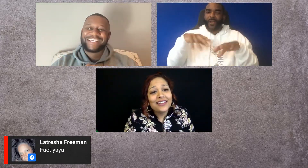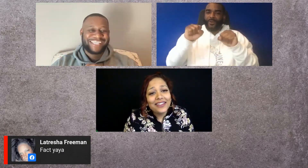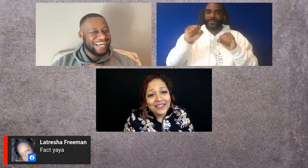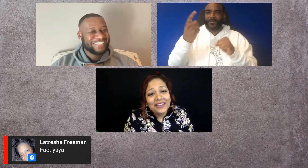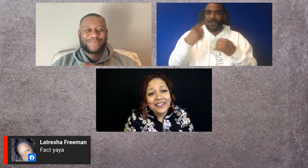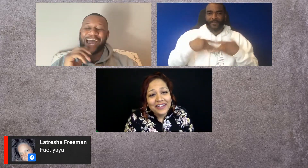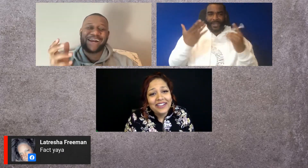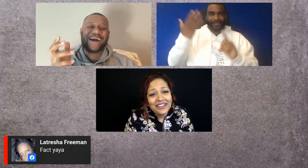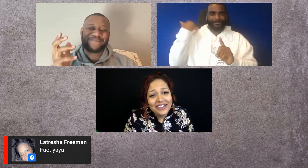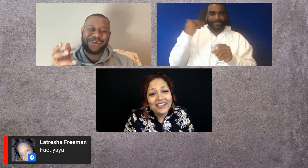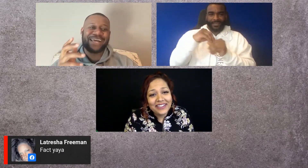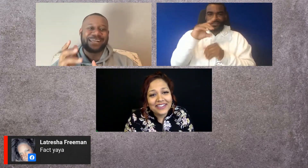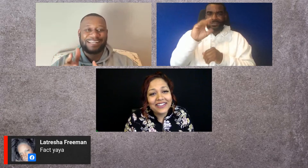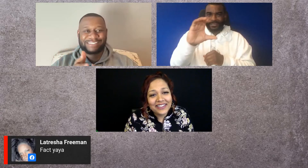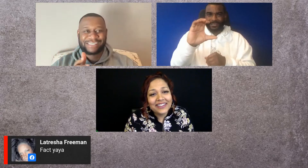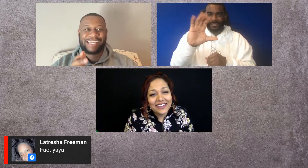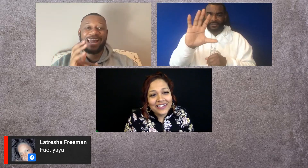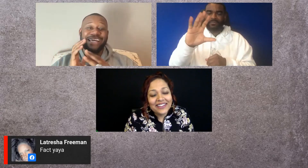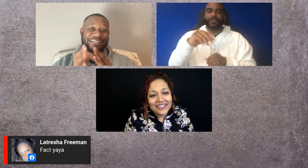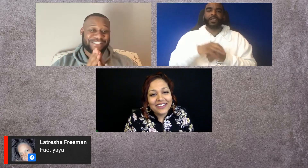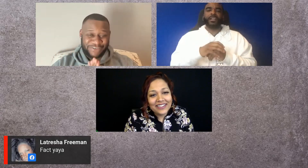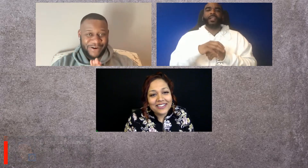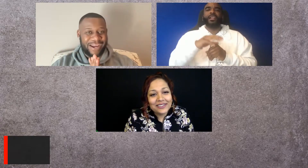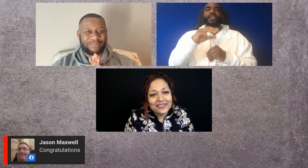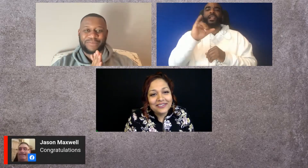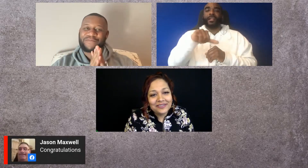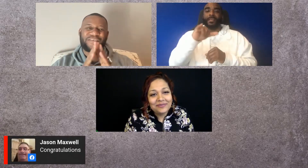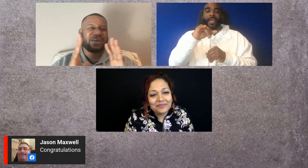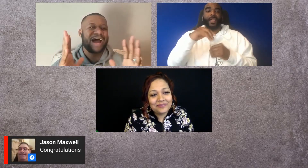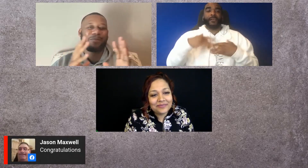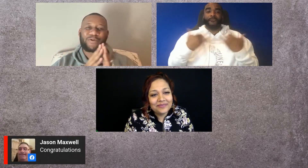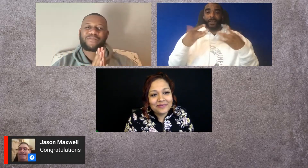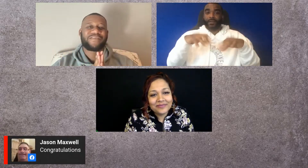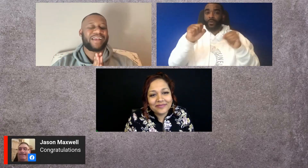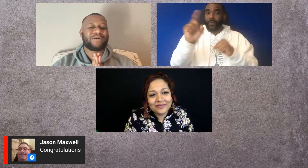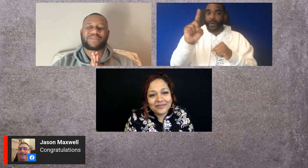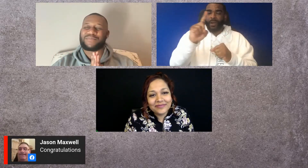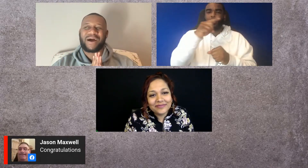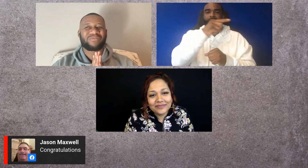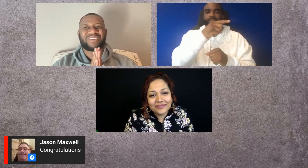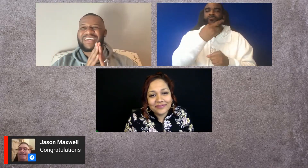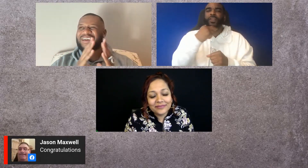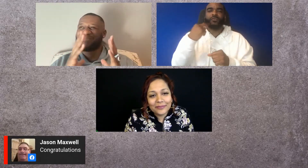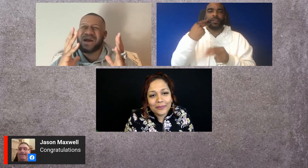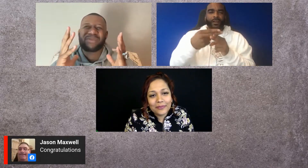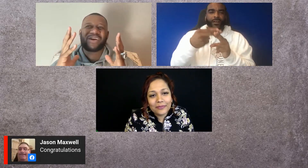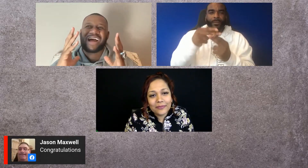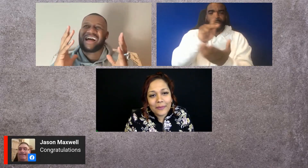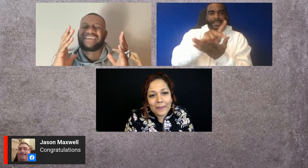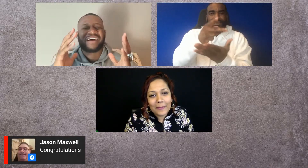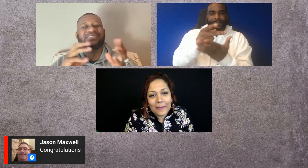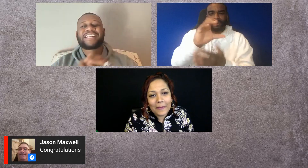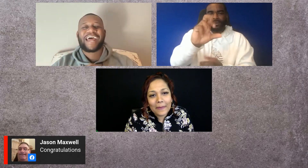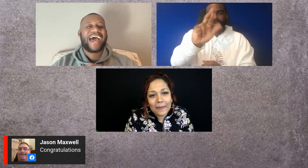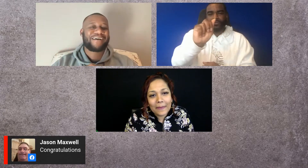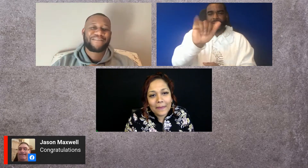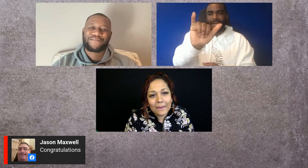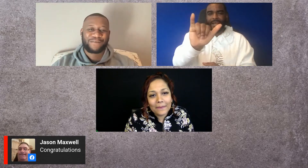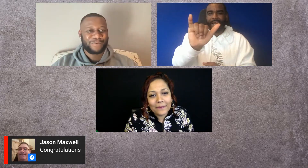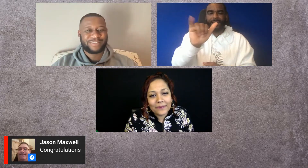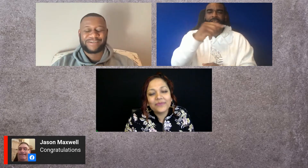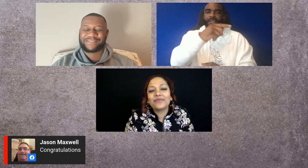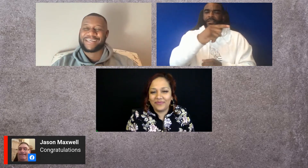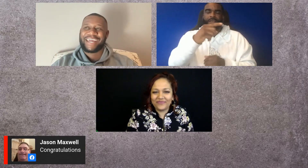on. Go ahead. Yes, we had our event in DC at Kitchen Cray. Phenomenal event. It was about probably a dozen and a